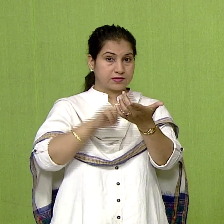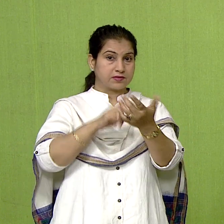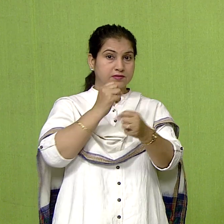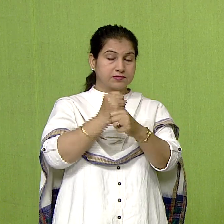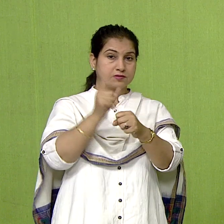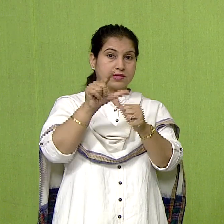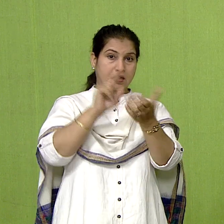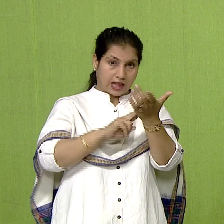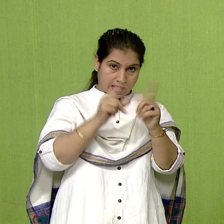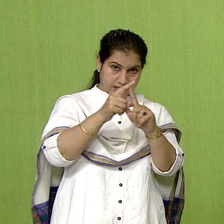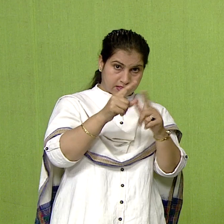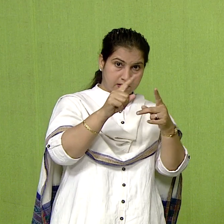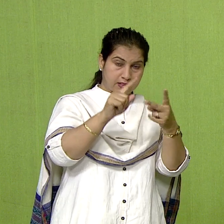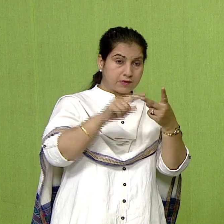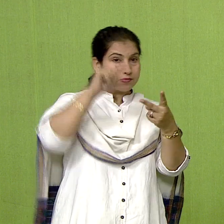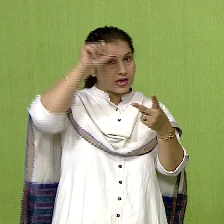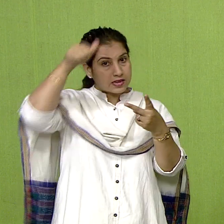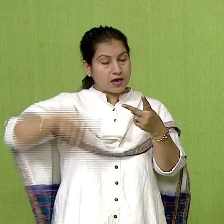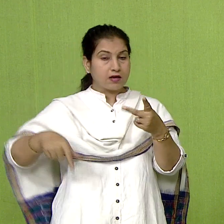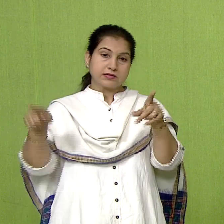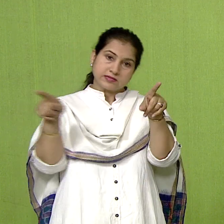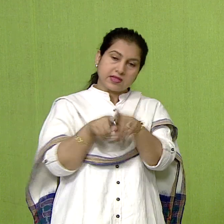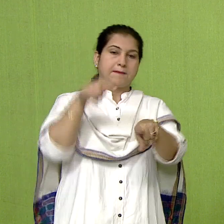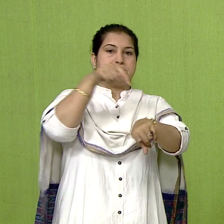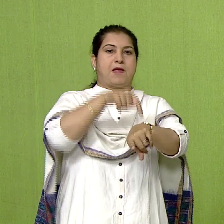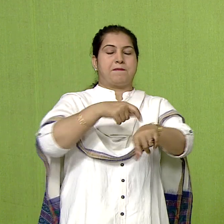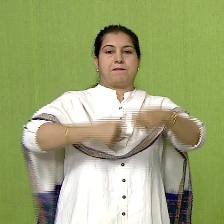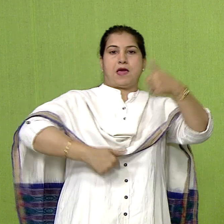and India at the same time.